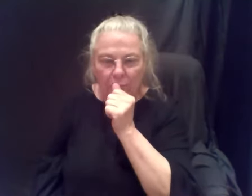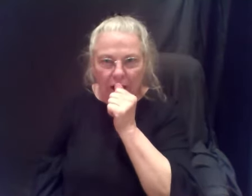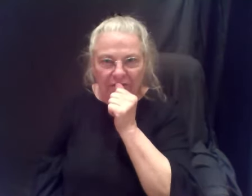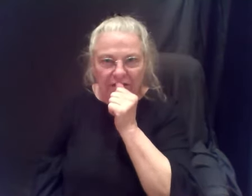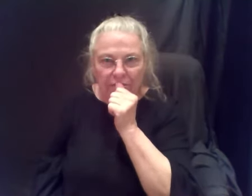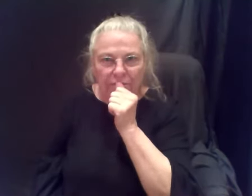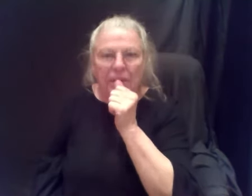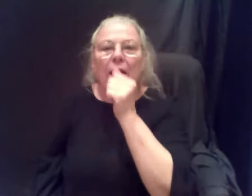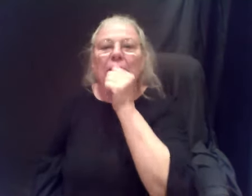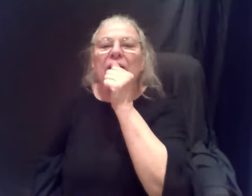private,